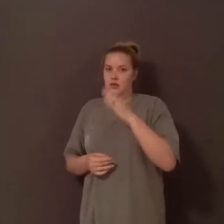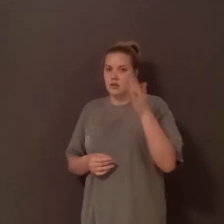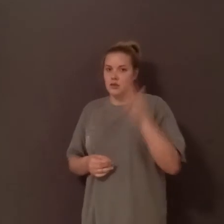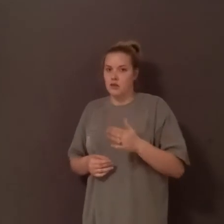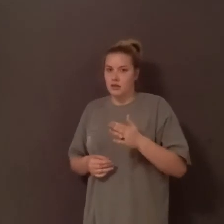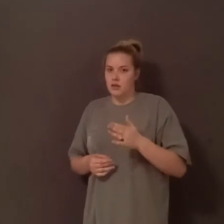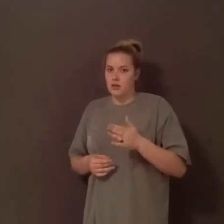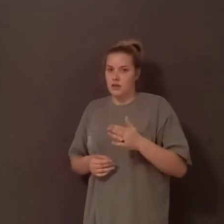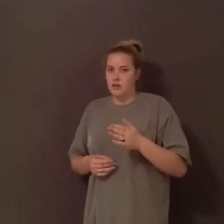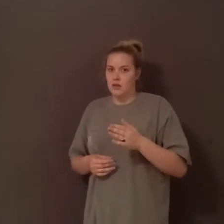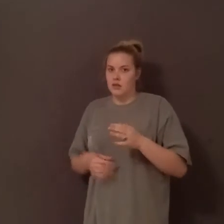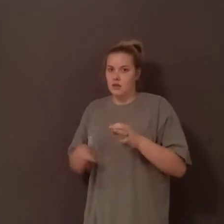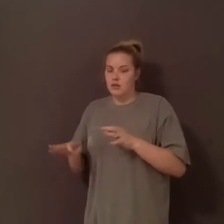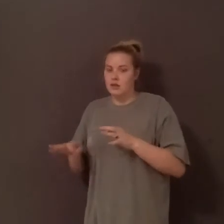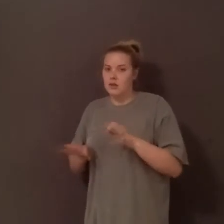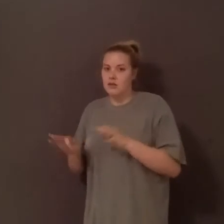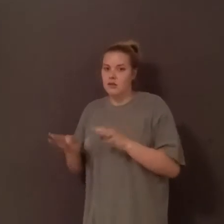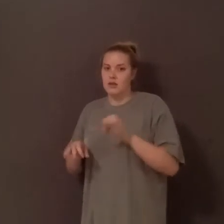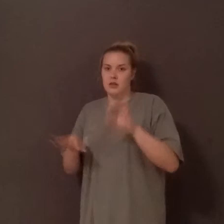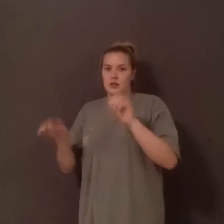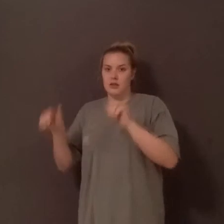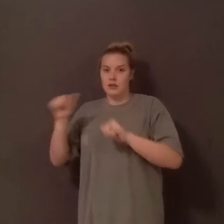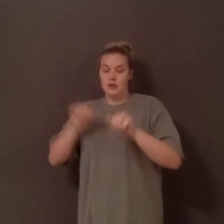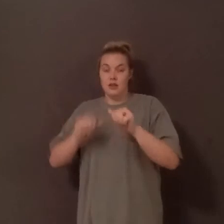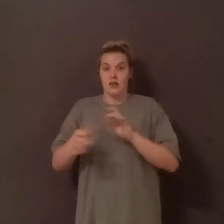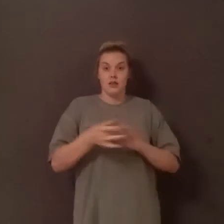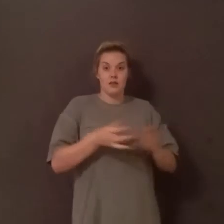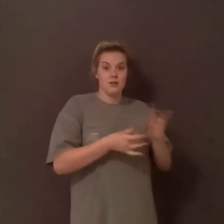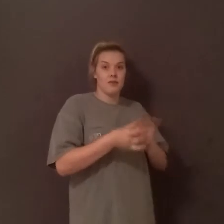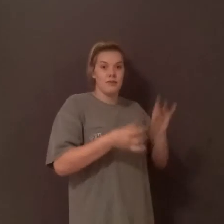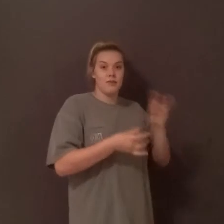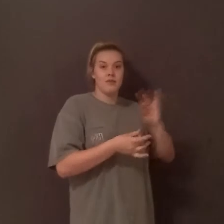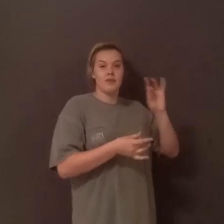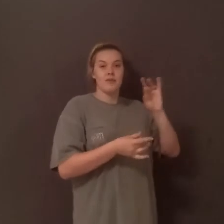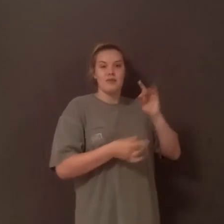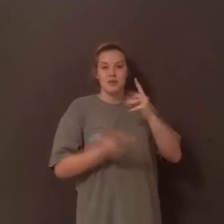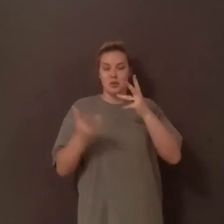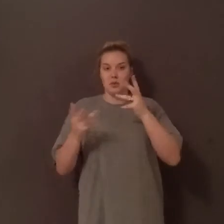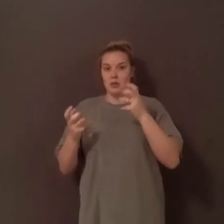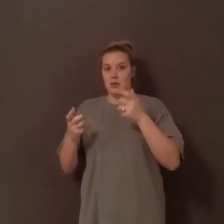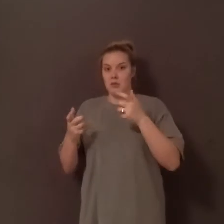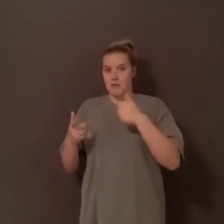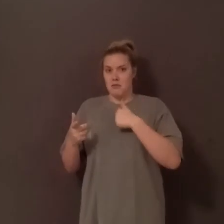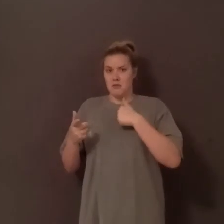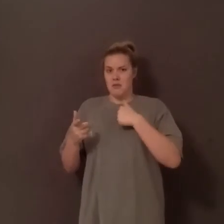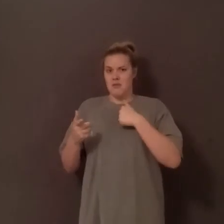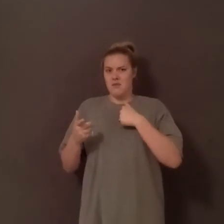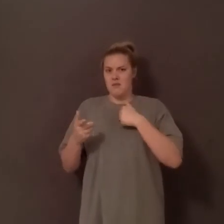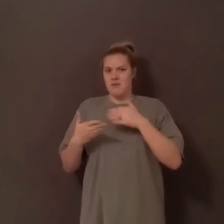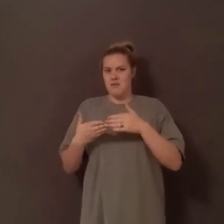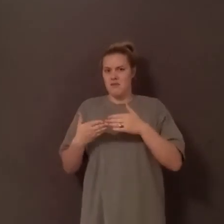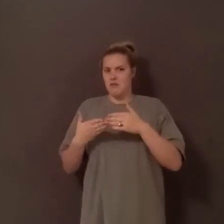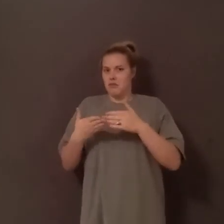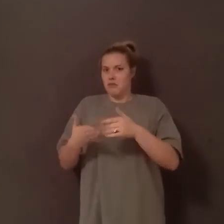you. You see, that's the funny thing about this, is if I'm now going to give a sales pitch to you on Scientology. You see that edge? He's got that down. He's